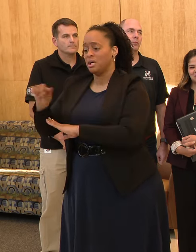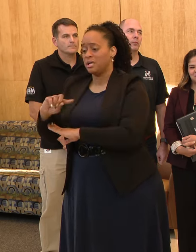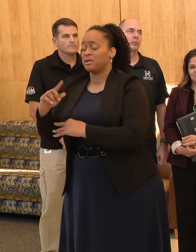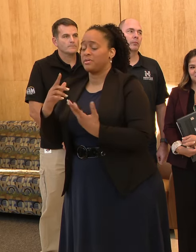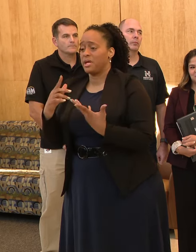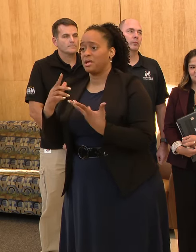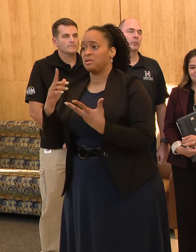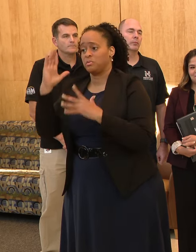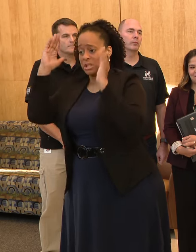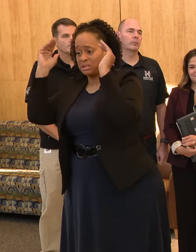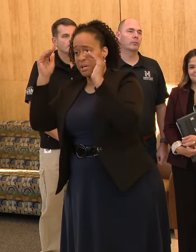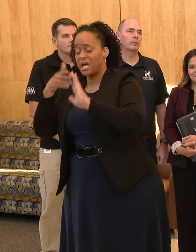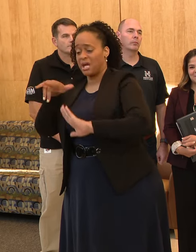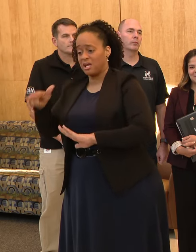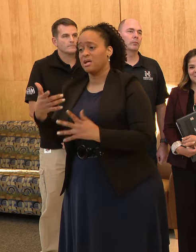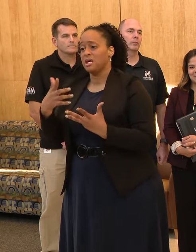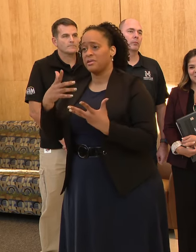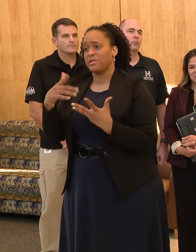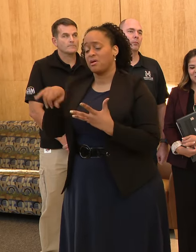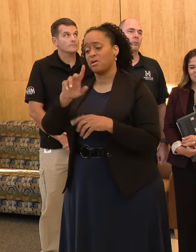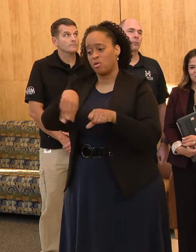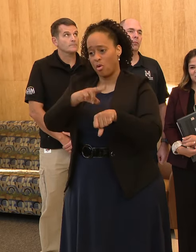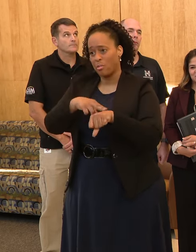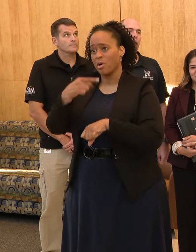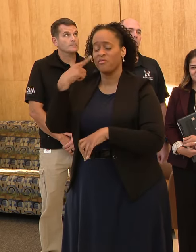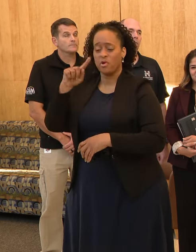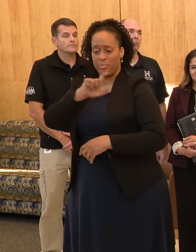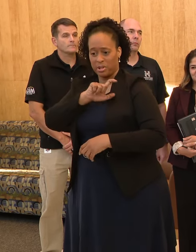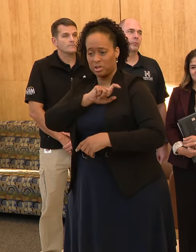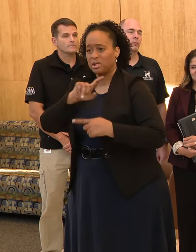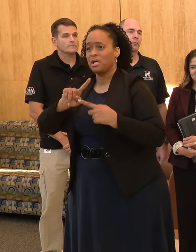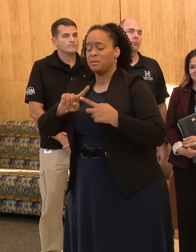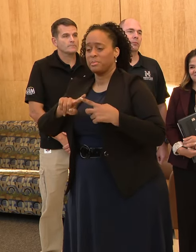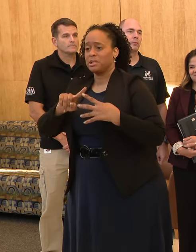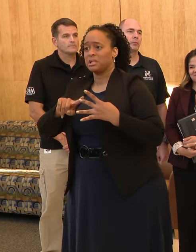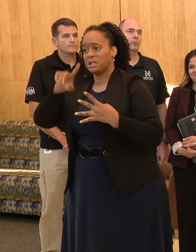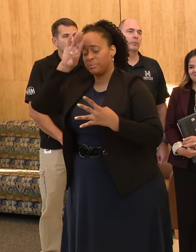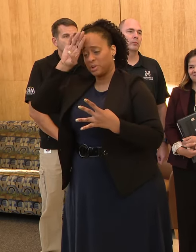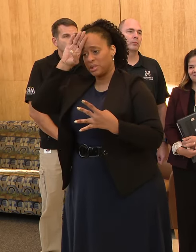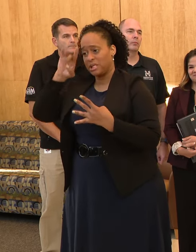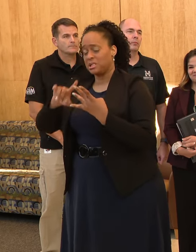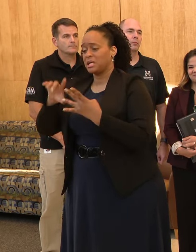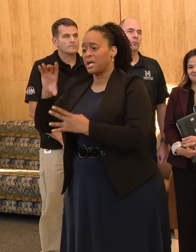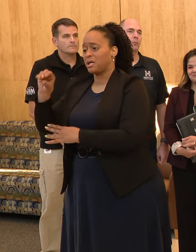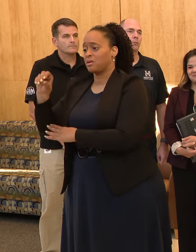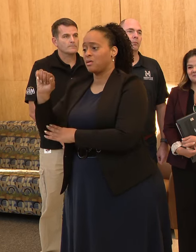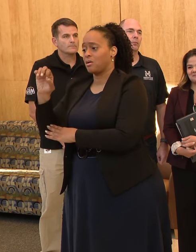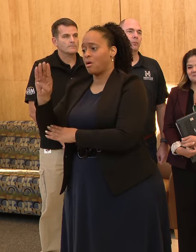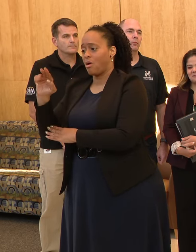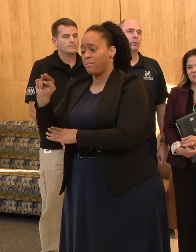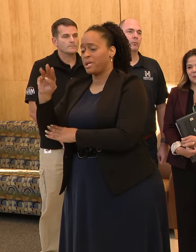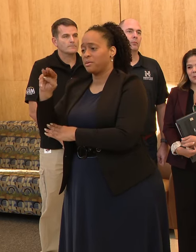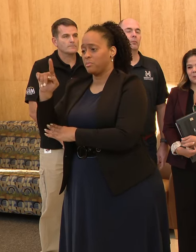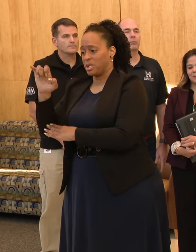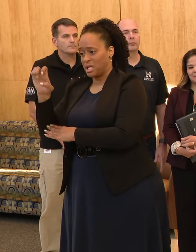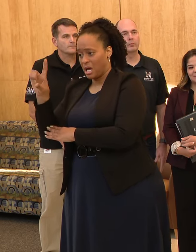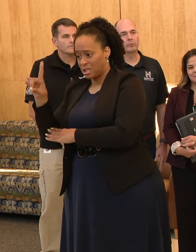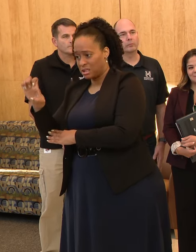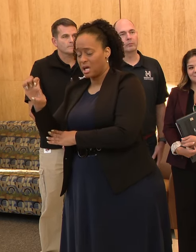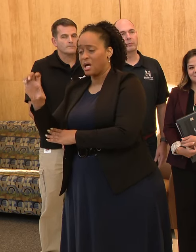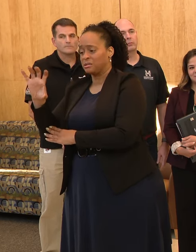quite frankly, for fire, police. Carbon monoxide incidents are very low.